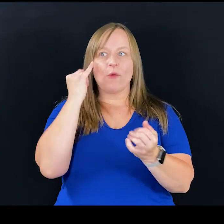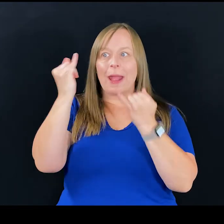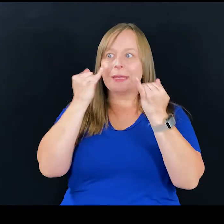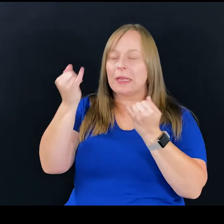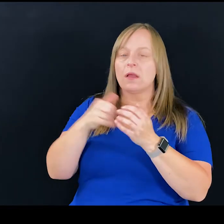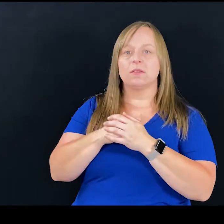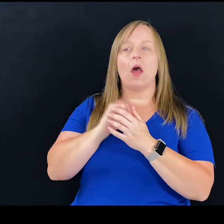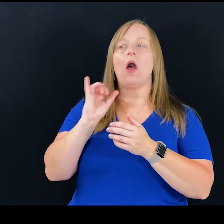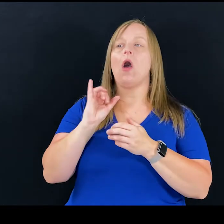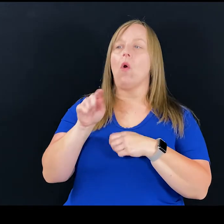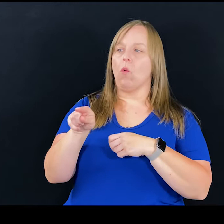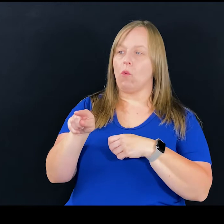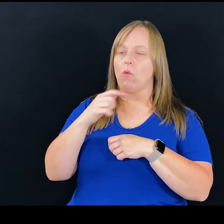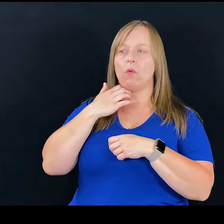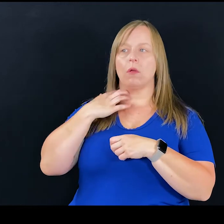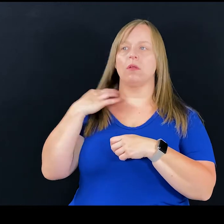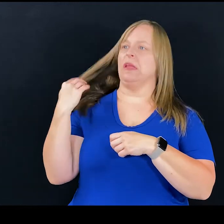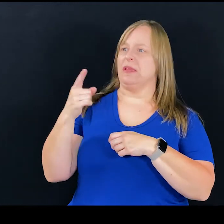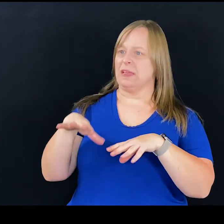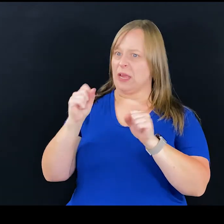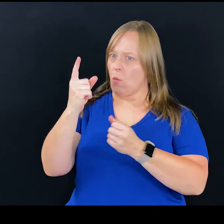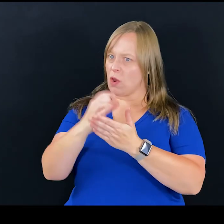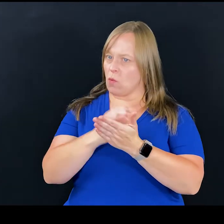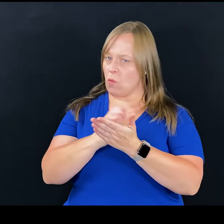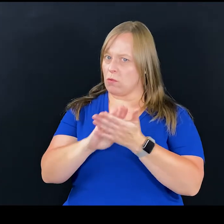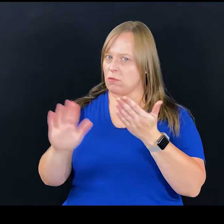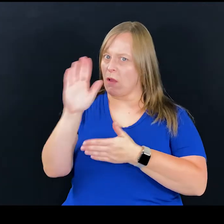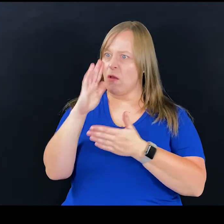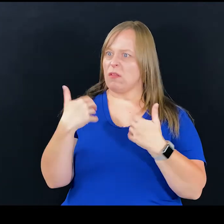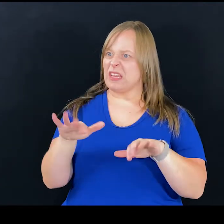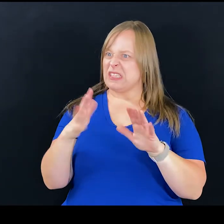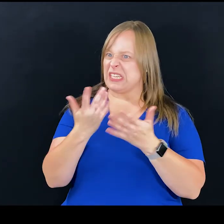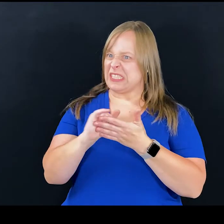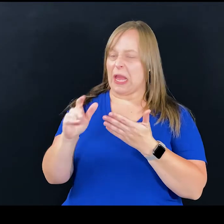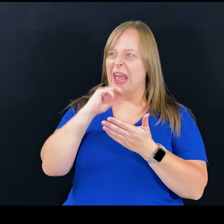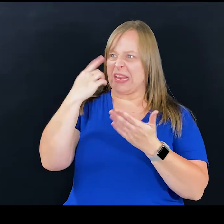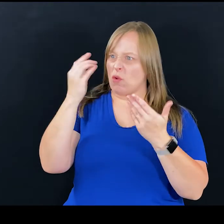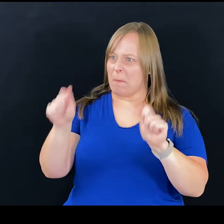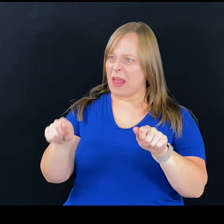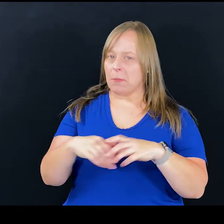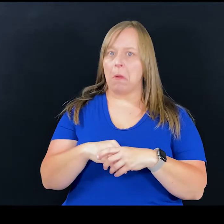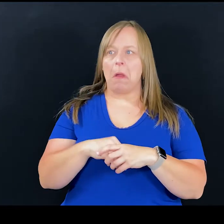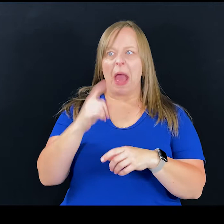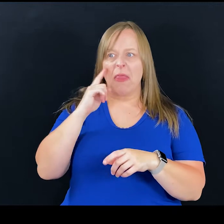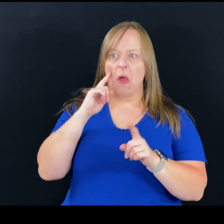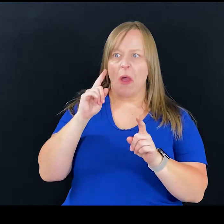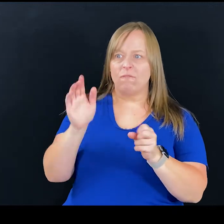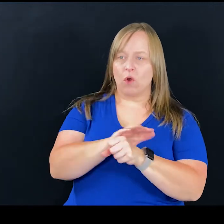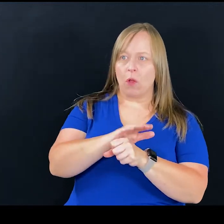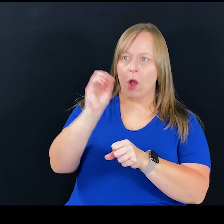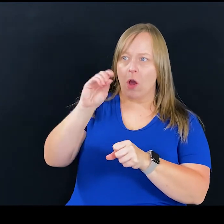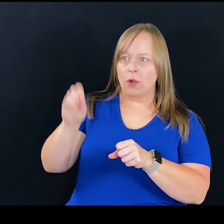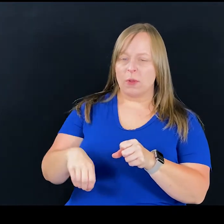they get other ideas. They hear, oh, he's going to take 1 college class? I didn't even know that was possible. I thought you had to